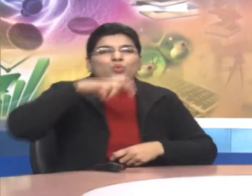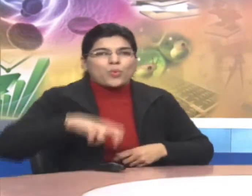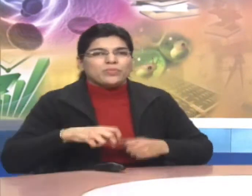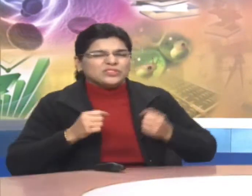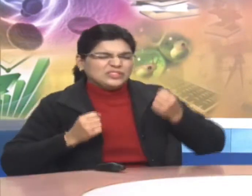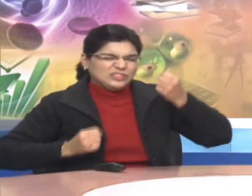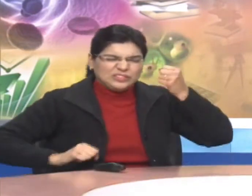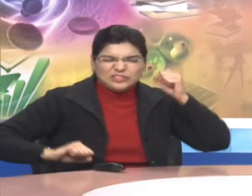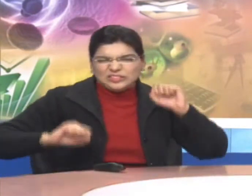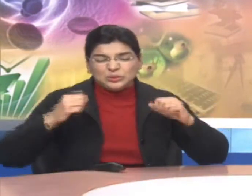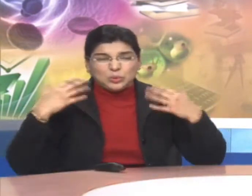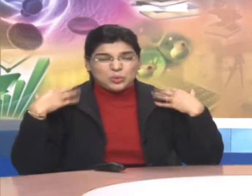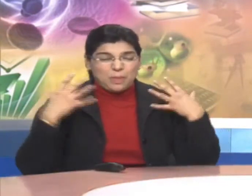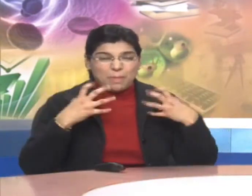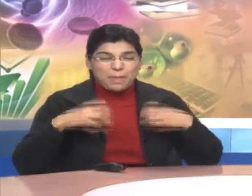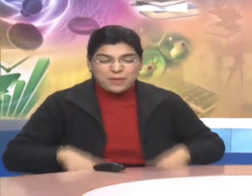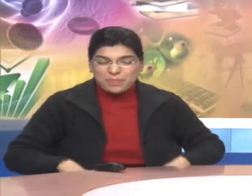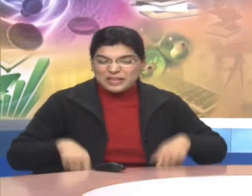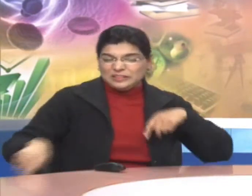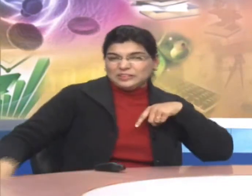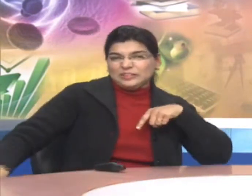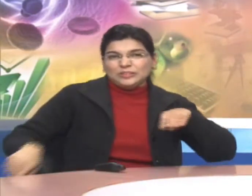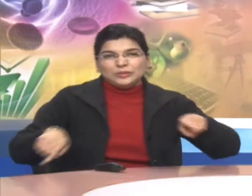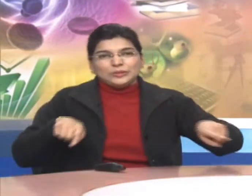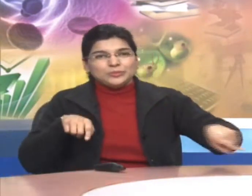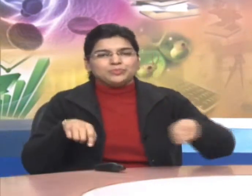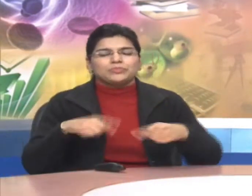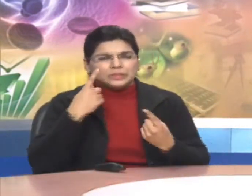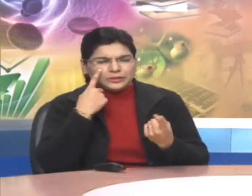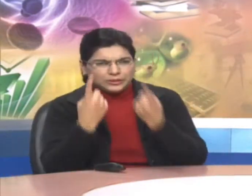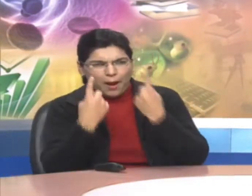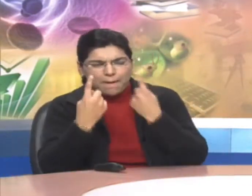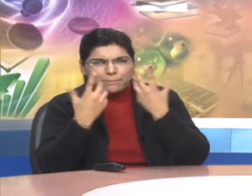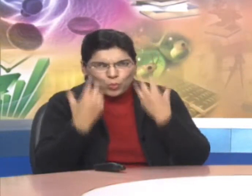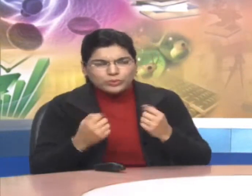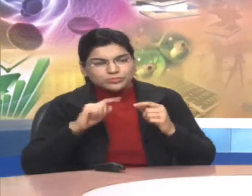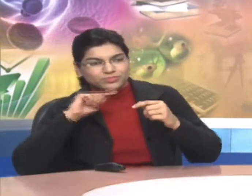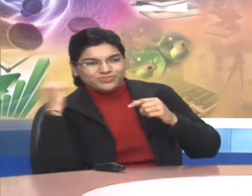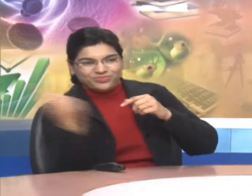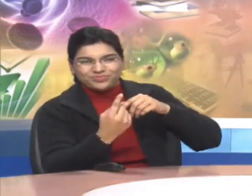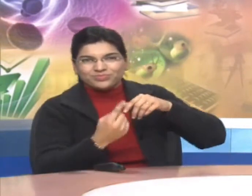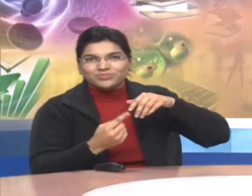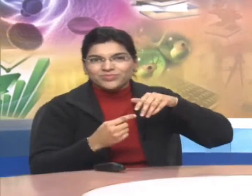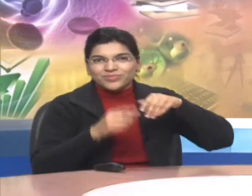to stretch his legs and decided to examine the headlamps.